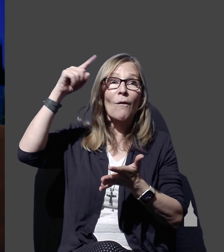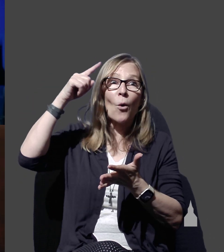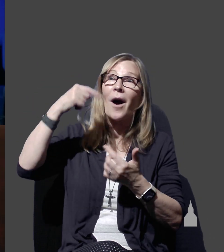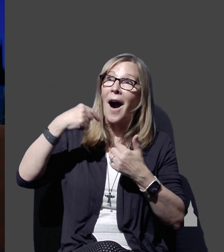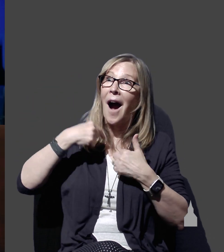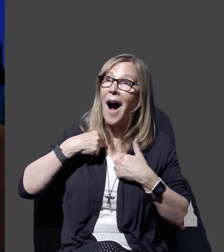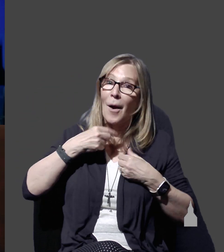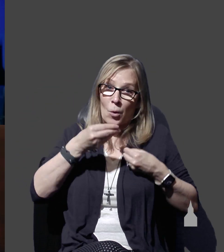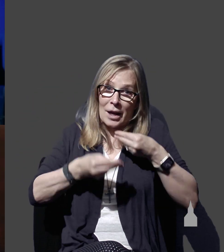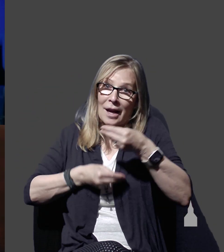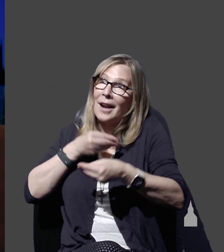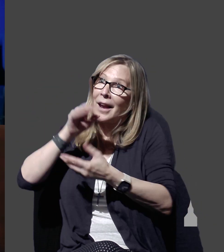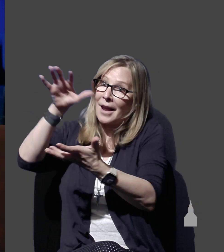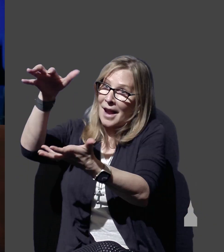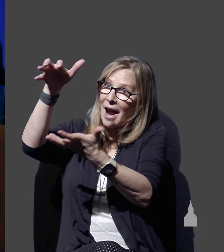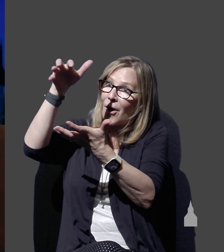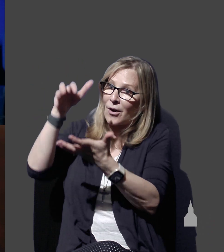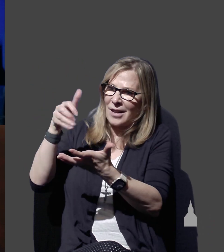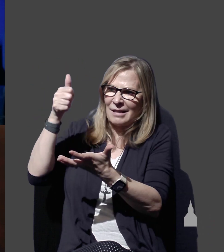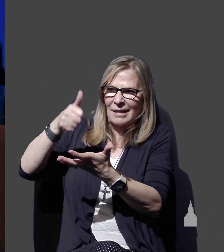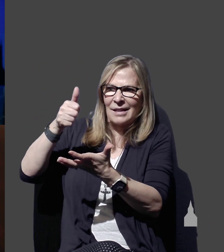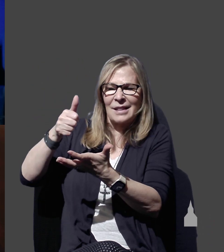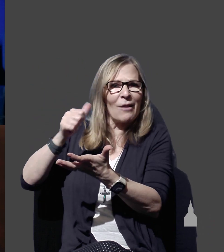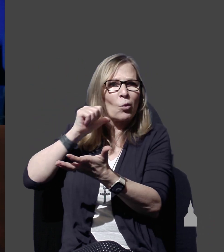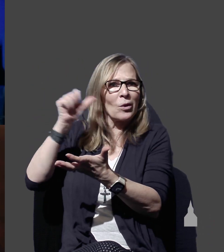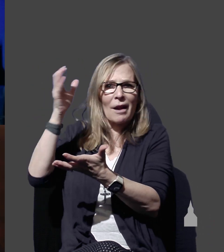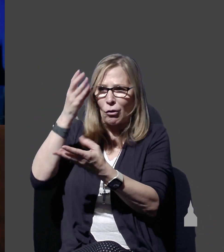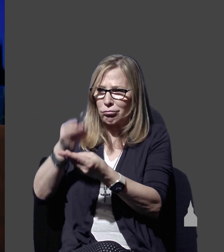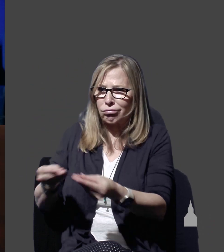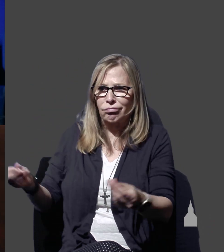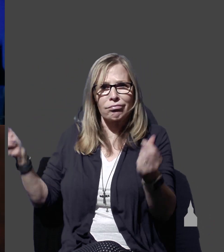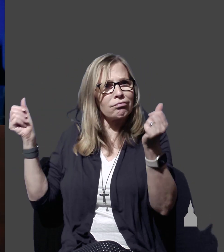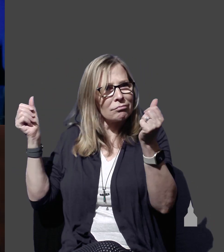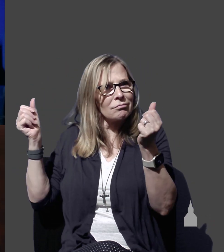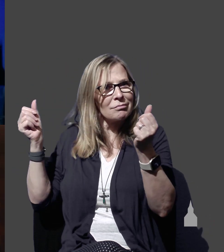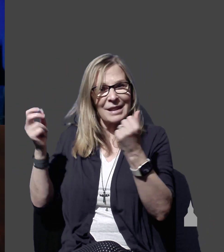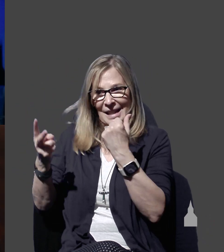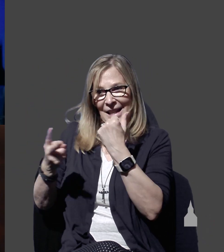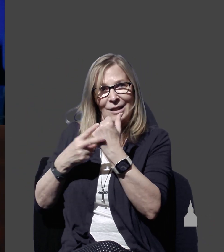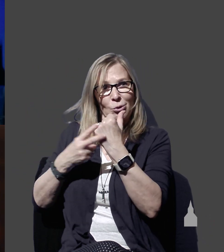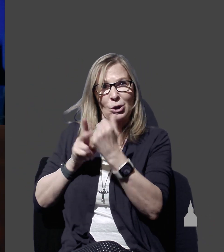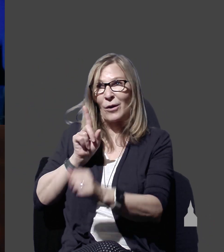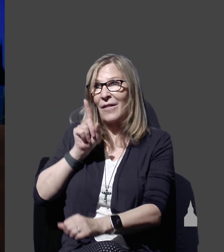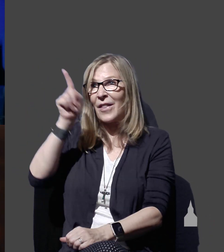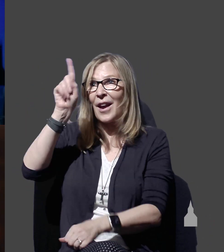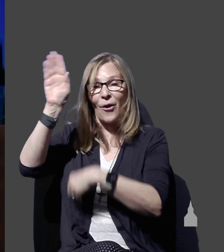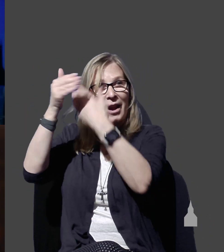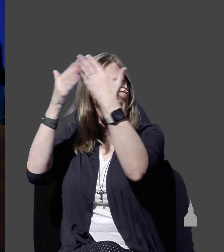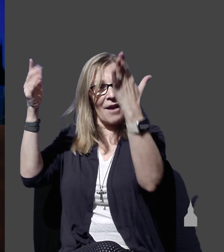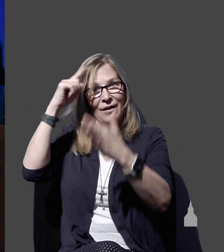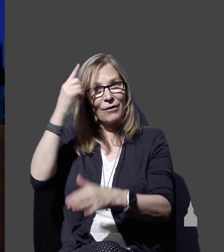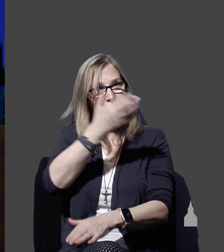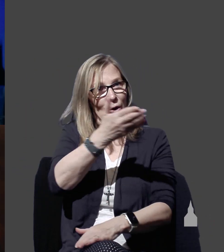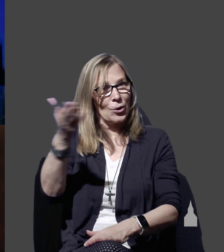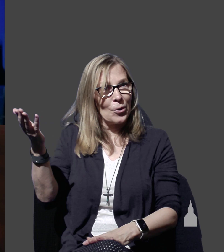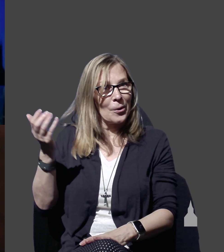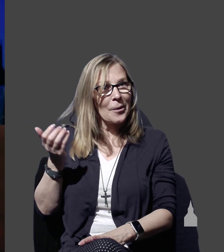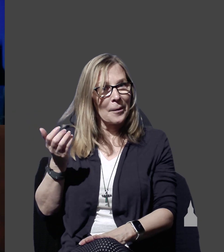inheritance which is imperishable and undefiled and will not fade away, reserved in heaven for you. It's